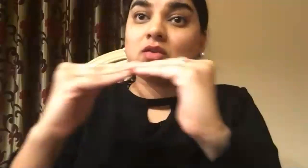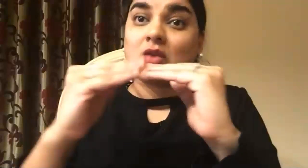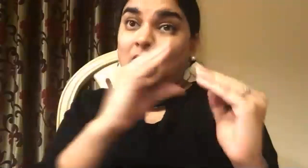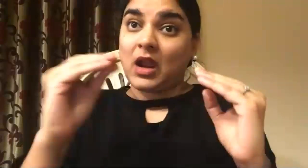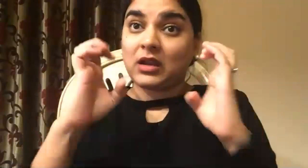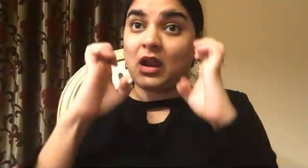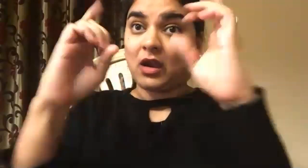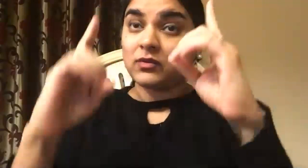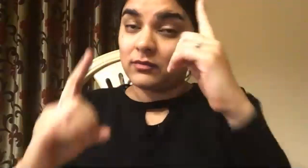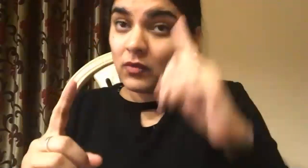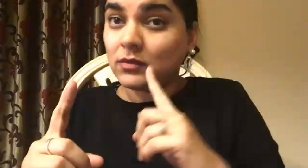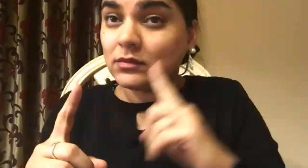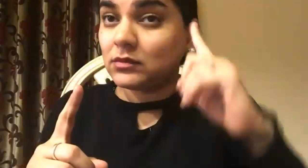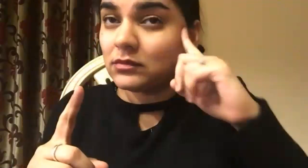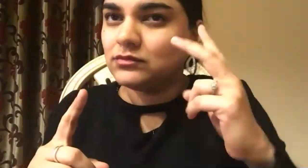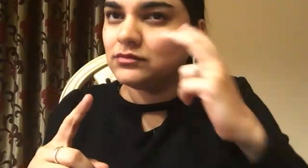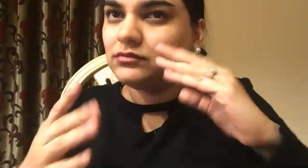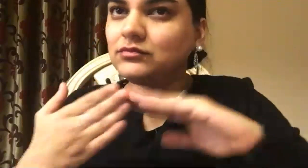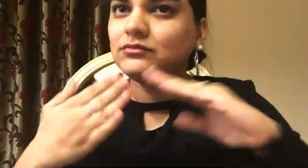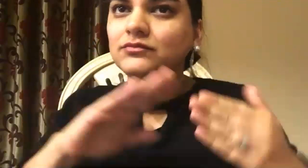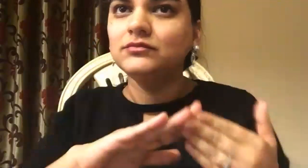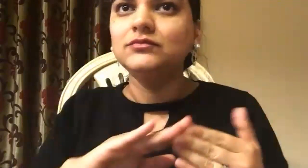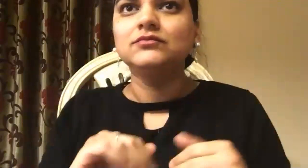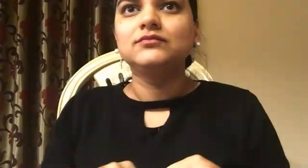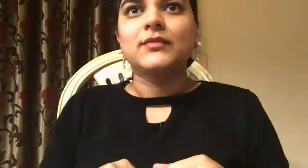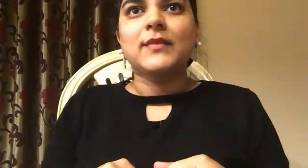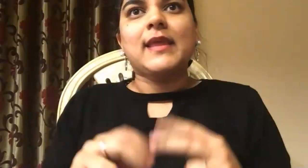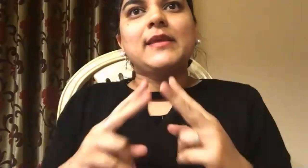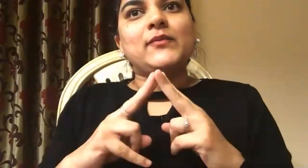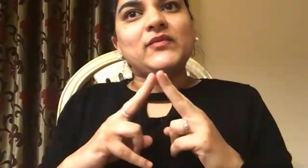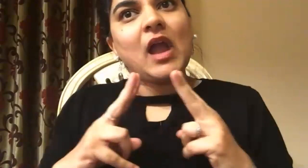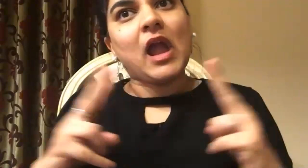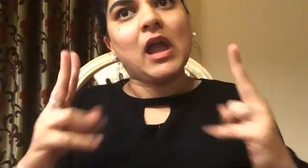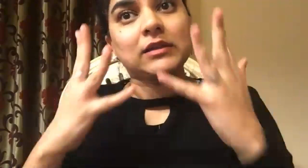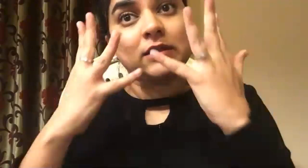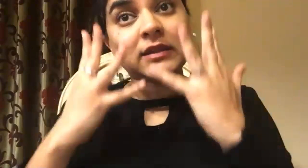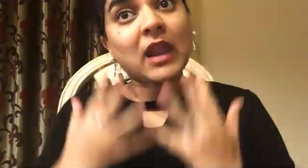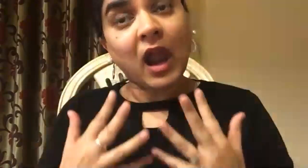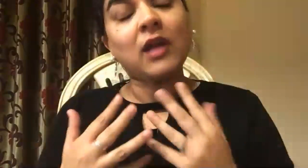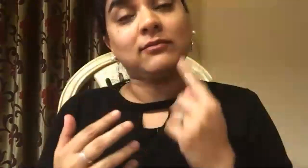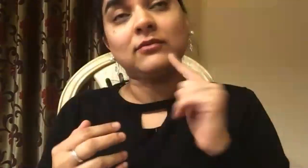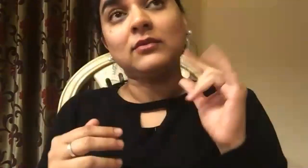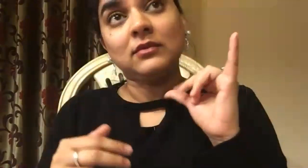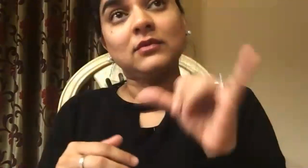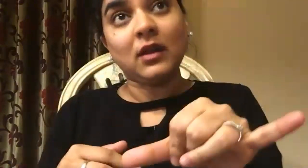about. It's a lack of equality, and it's a lack of education in the needs of the deafblind community. It's